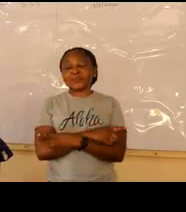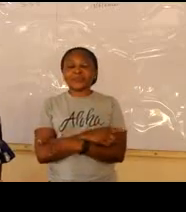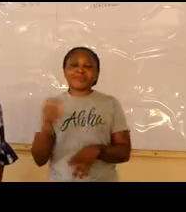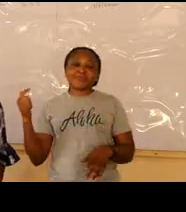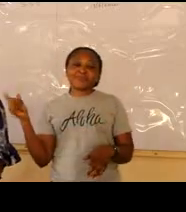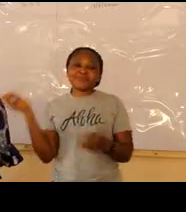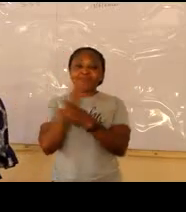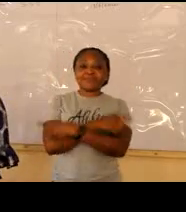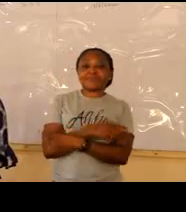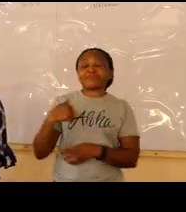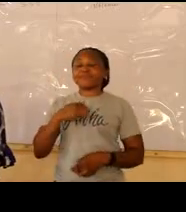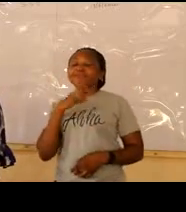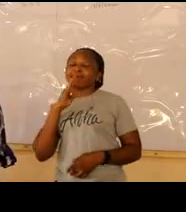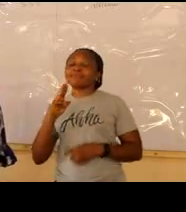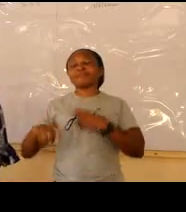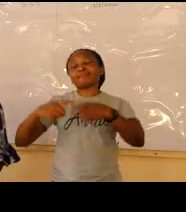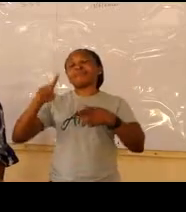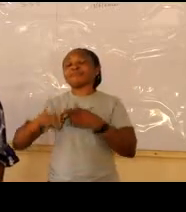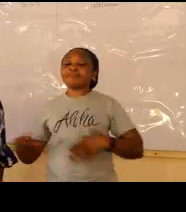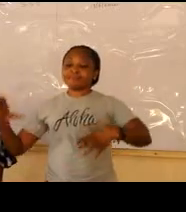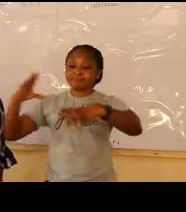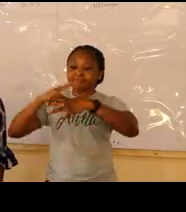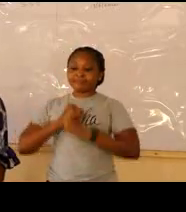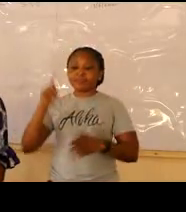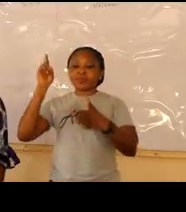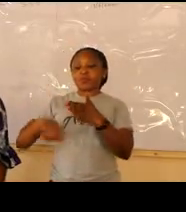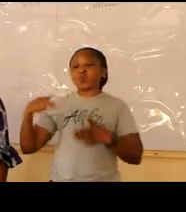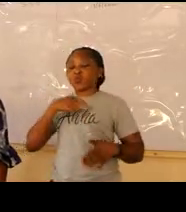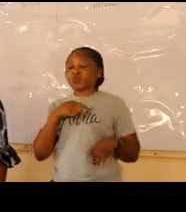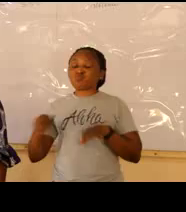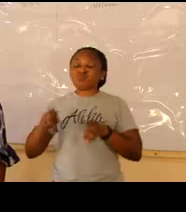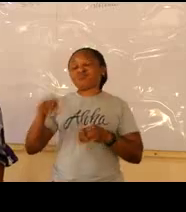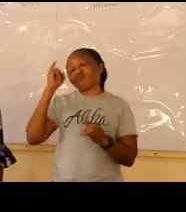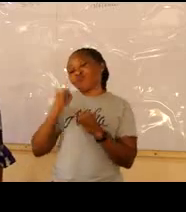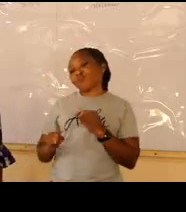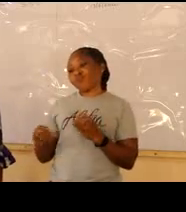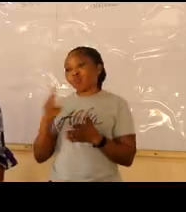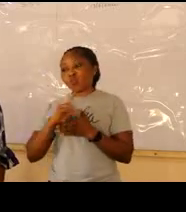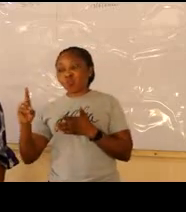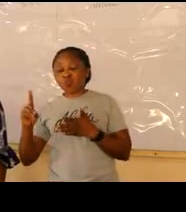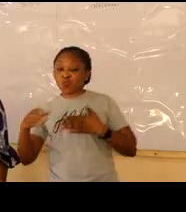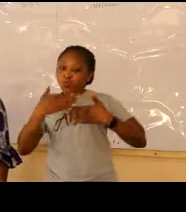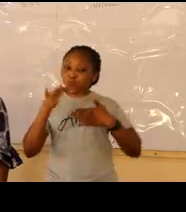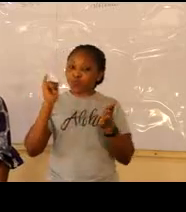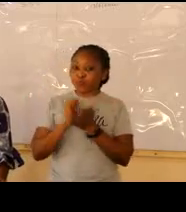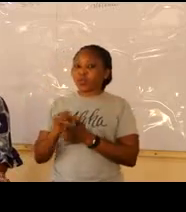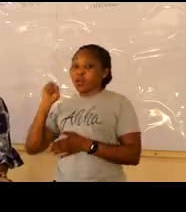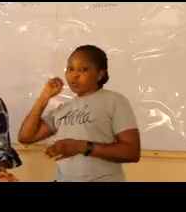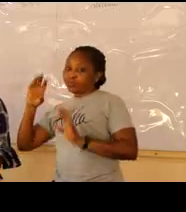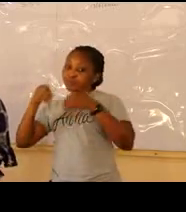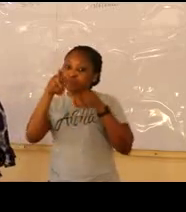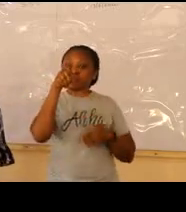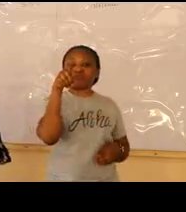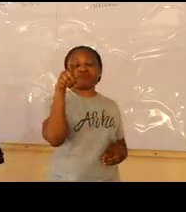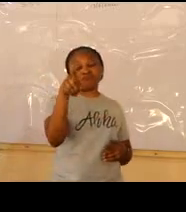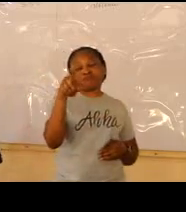Today we're going to summarize what we did last week. And then after that, I will give an assignment. I told you that today will be, this